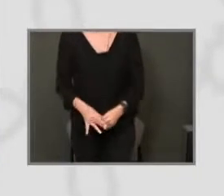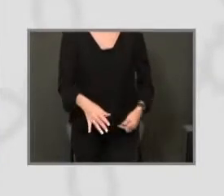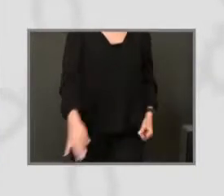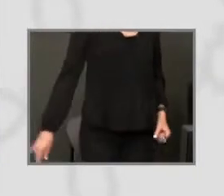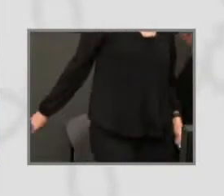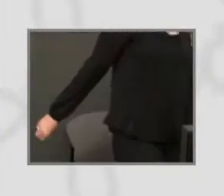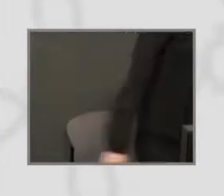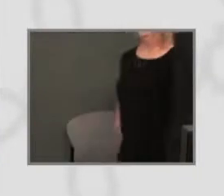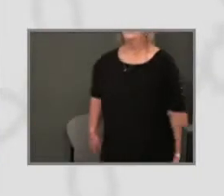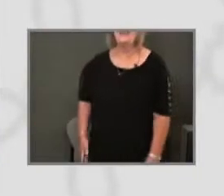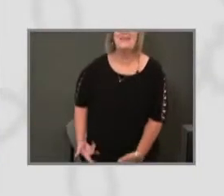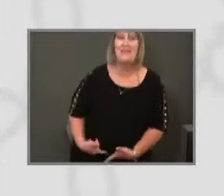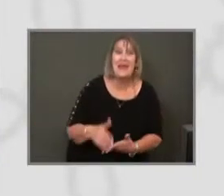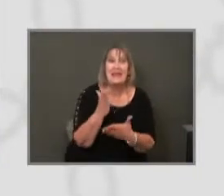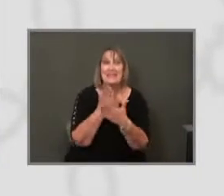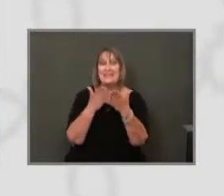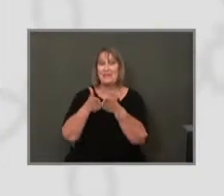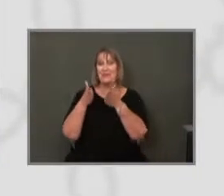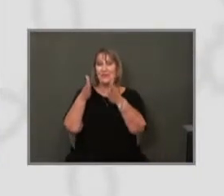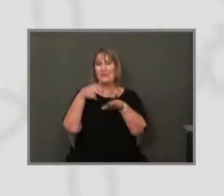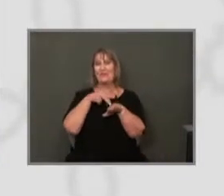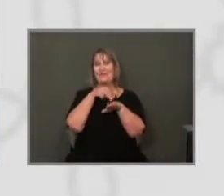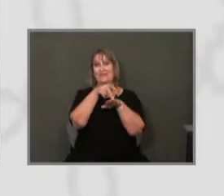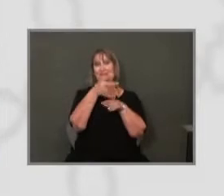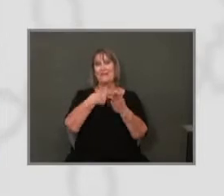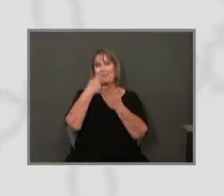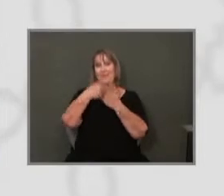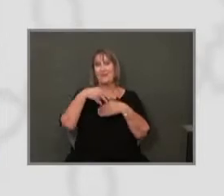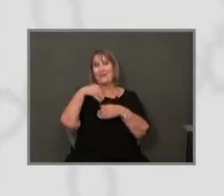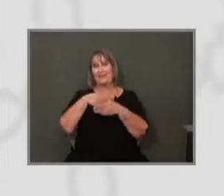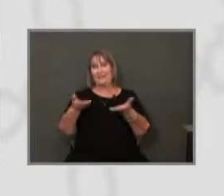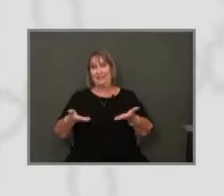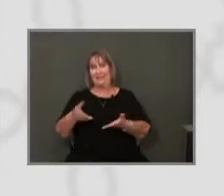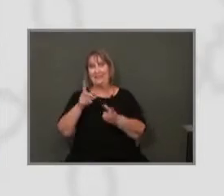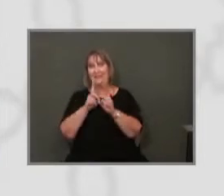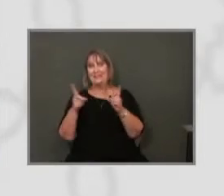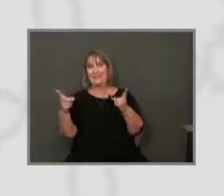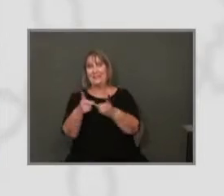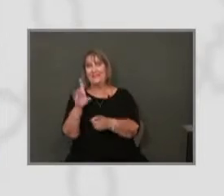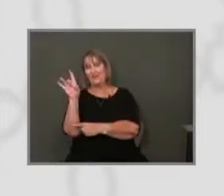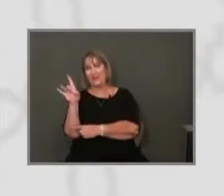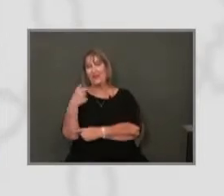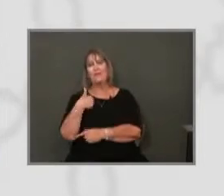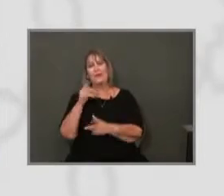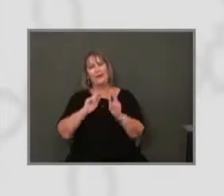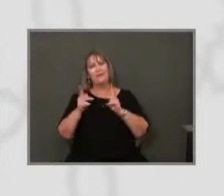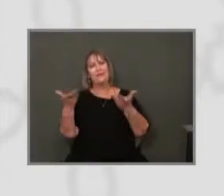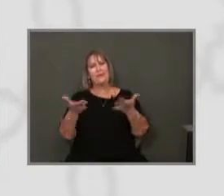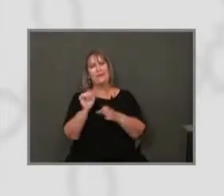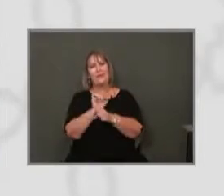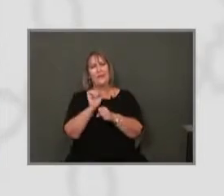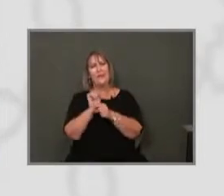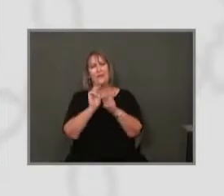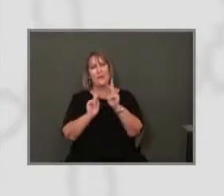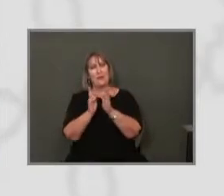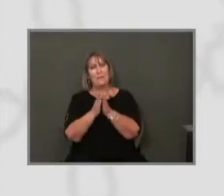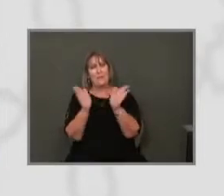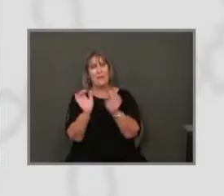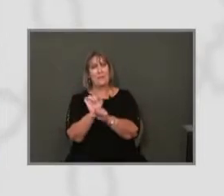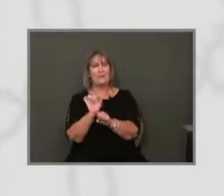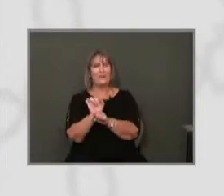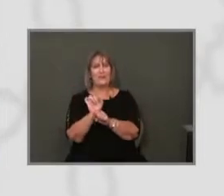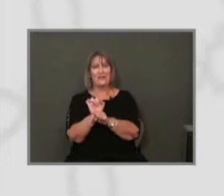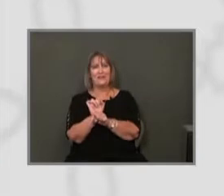and sidewalk projects that are in District 8 next year. We do have representatives here from Public Works. If you've got questions about any